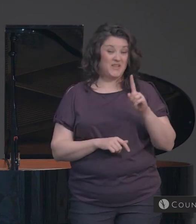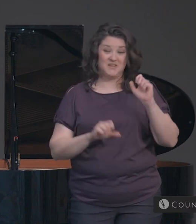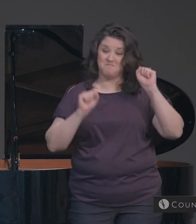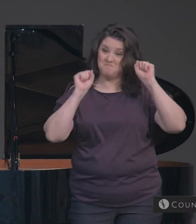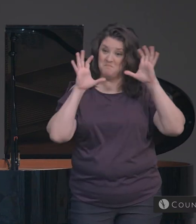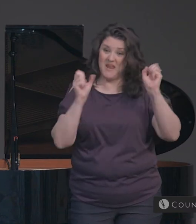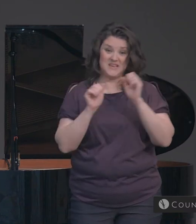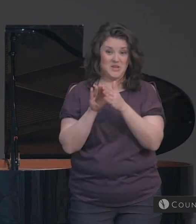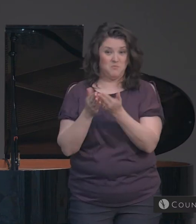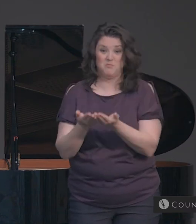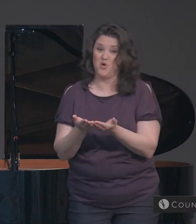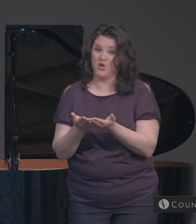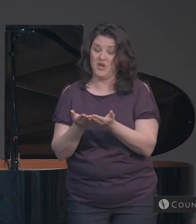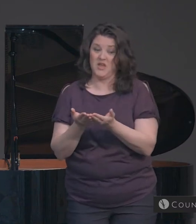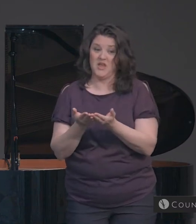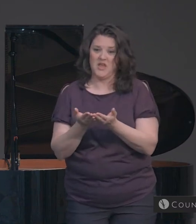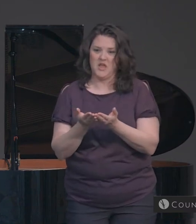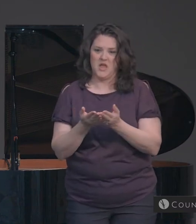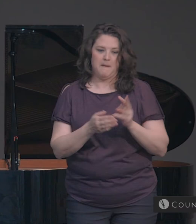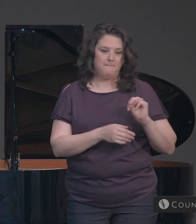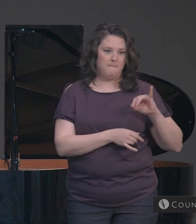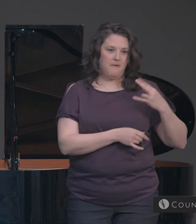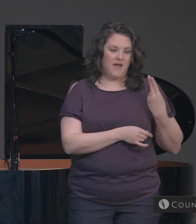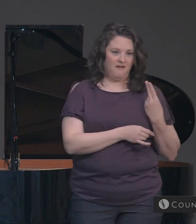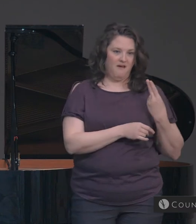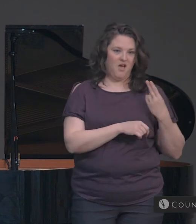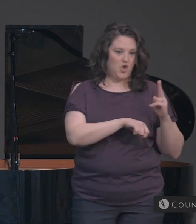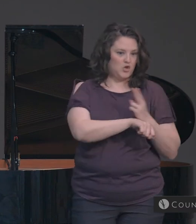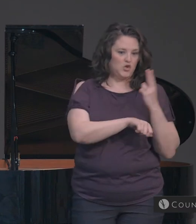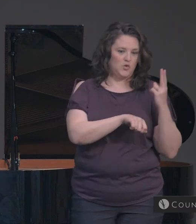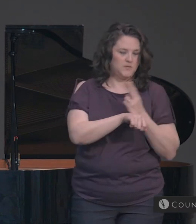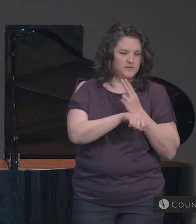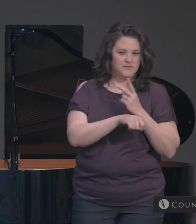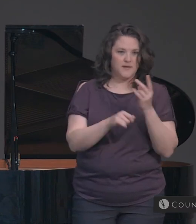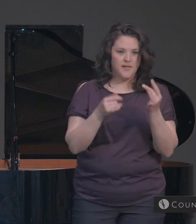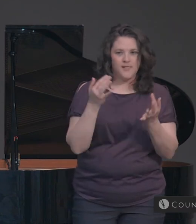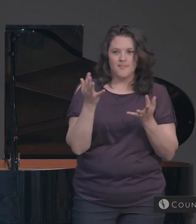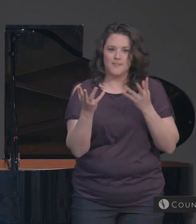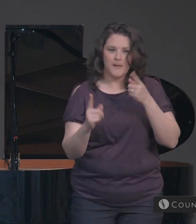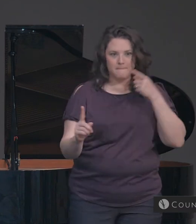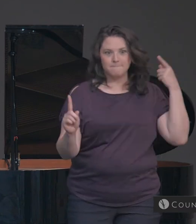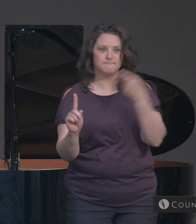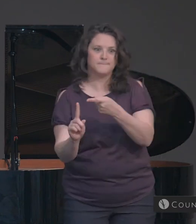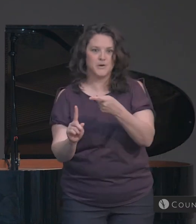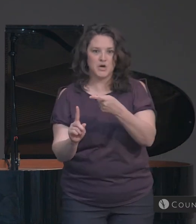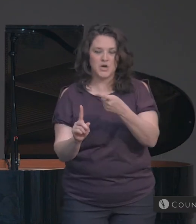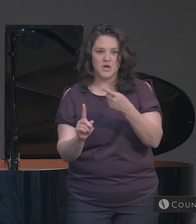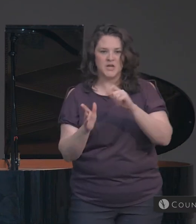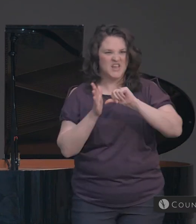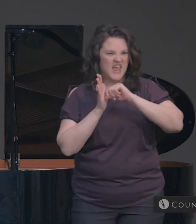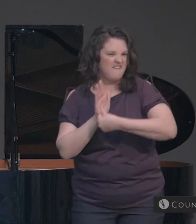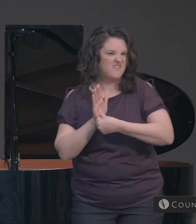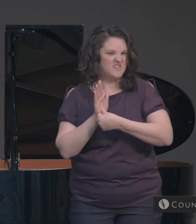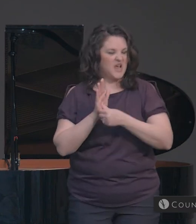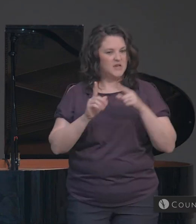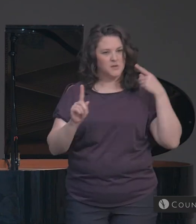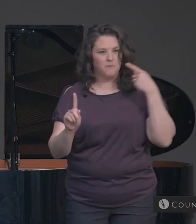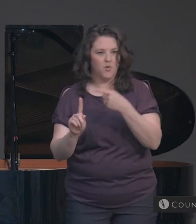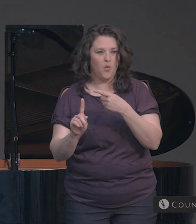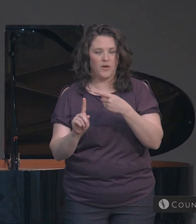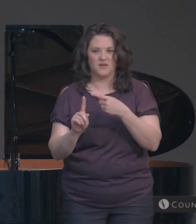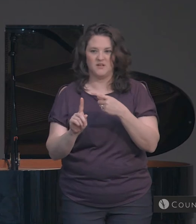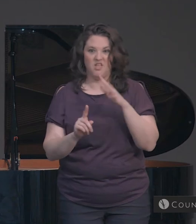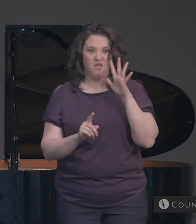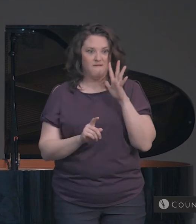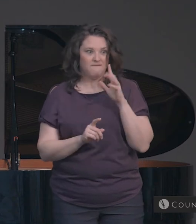and he's going to use these puns to drive home his point in these 5.5 verses that